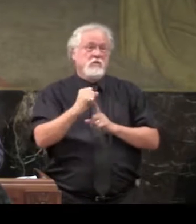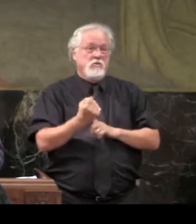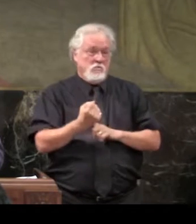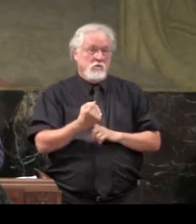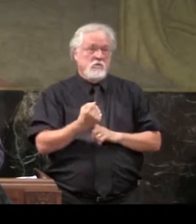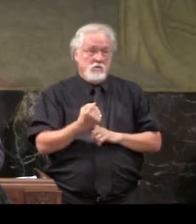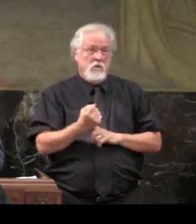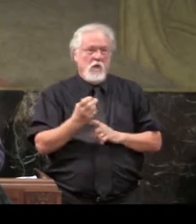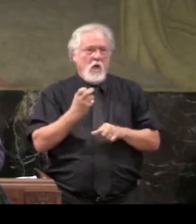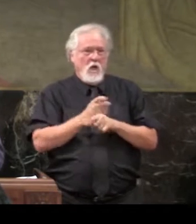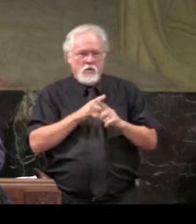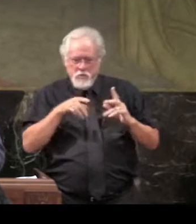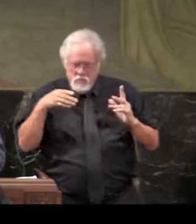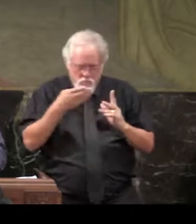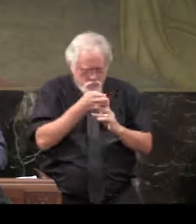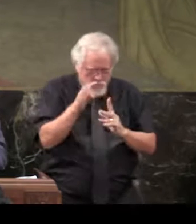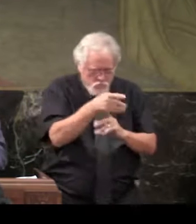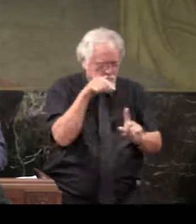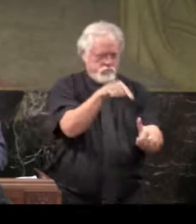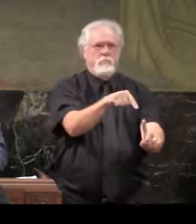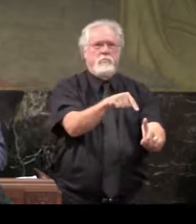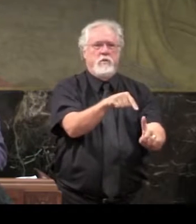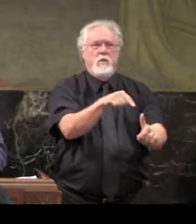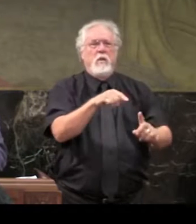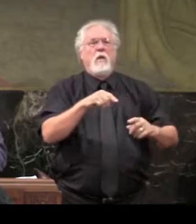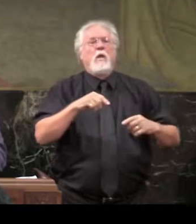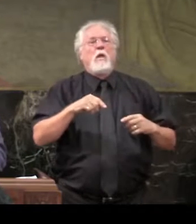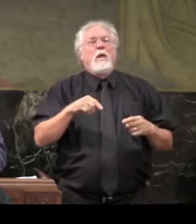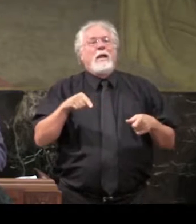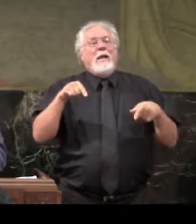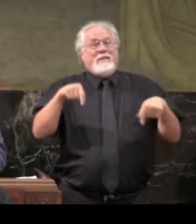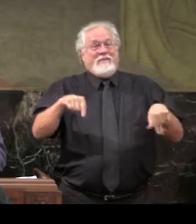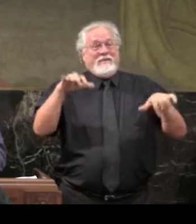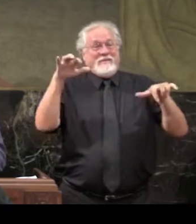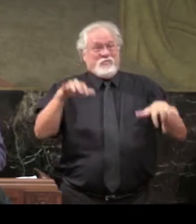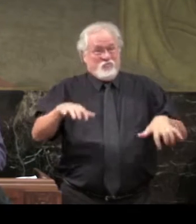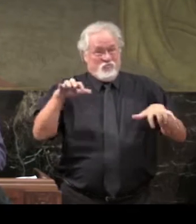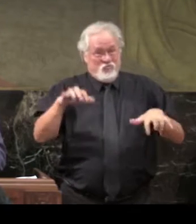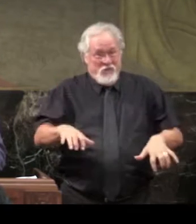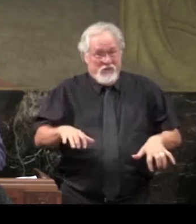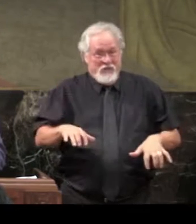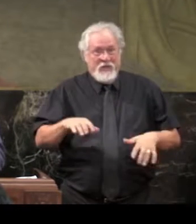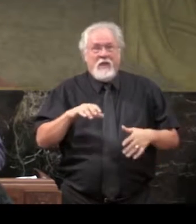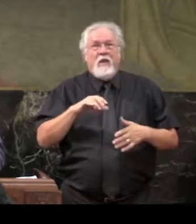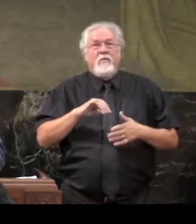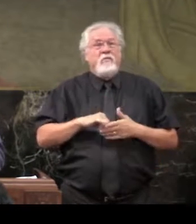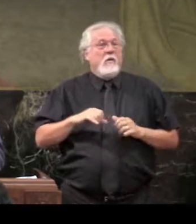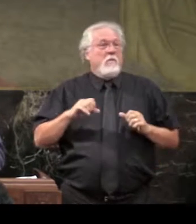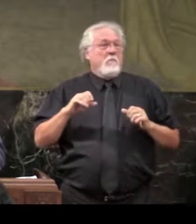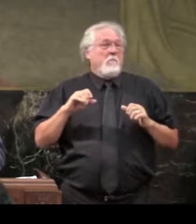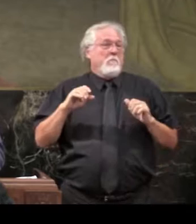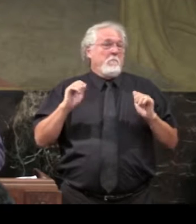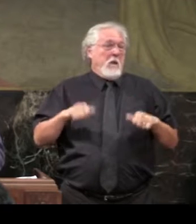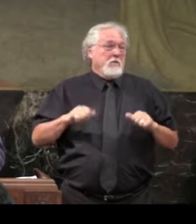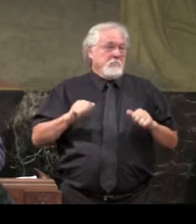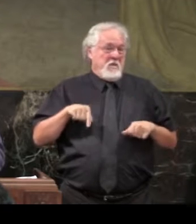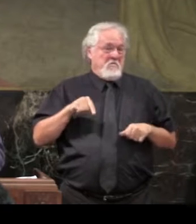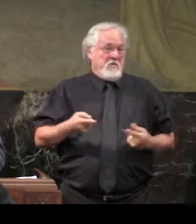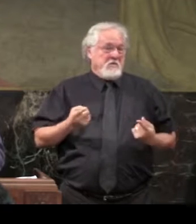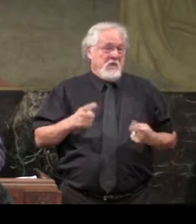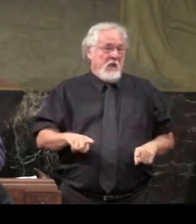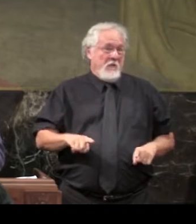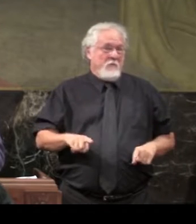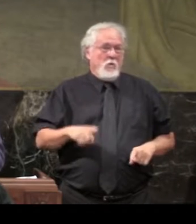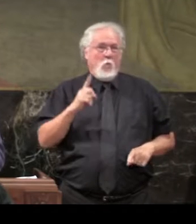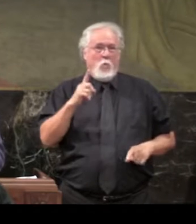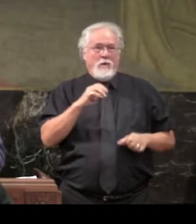hard to cut through the heart of the matter. This rain event, the probability of this event happening in any given year